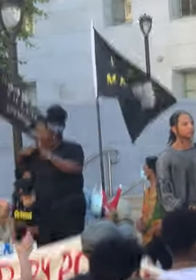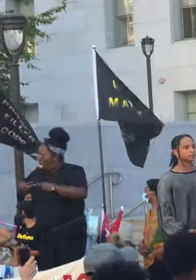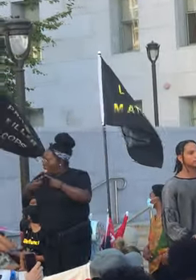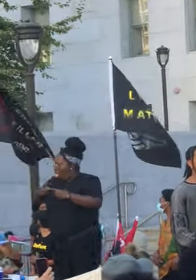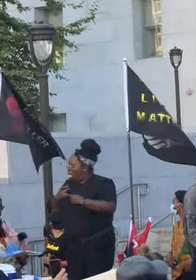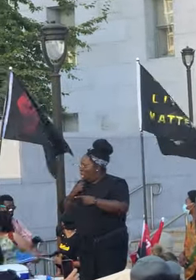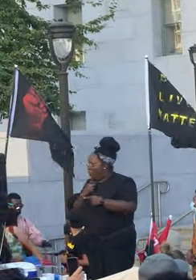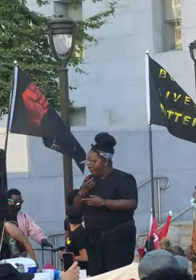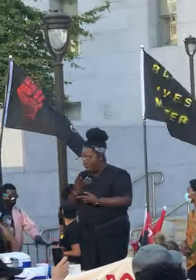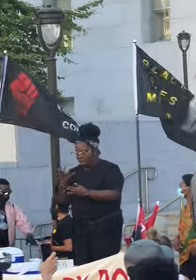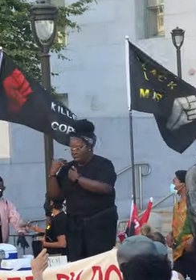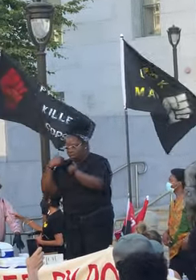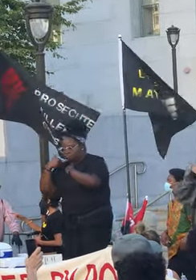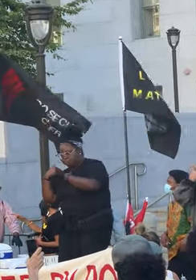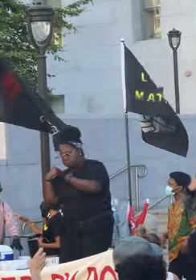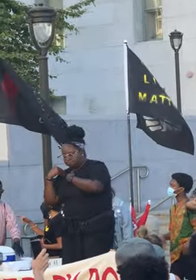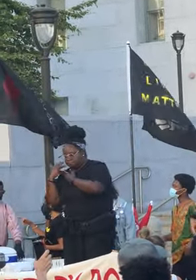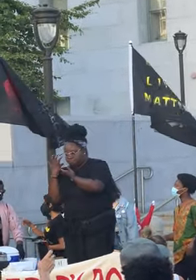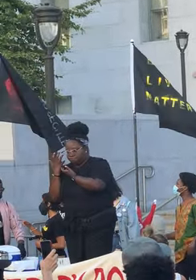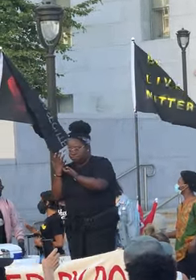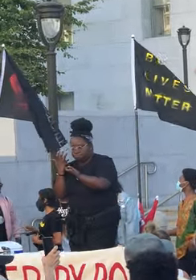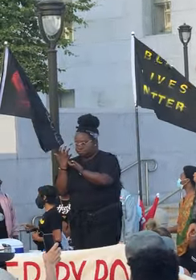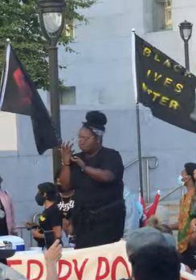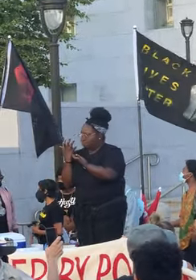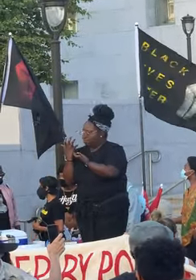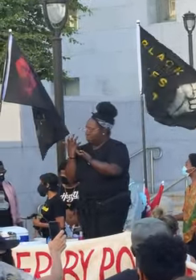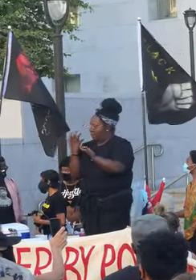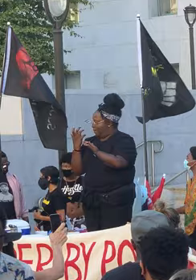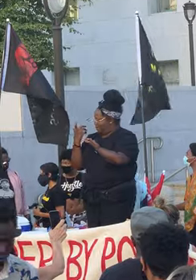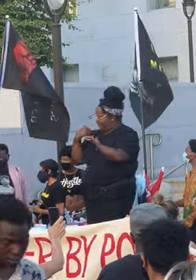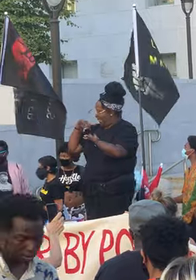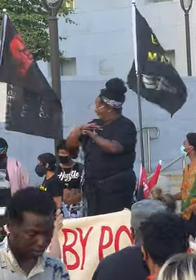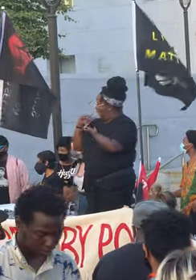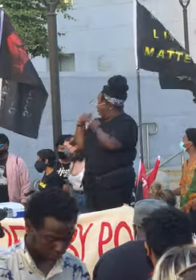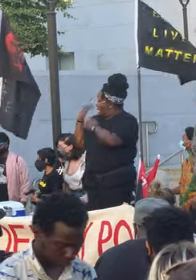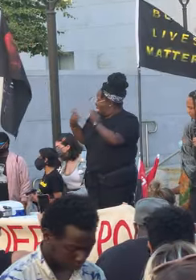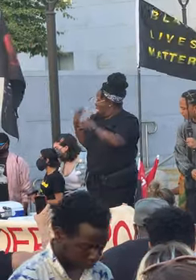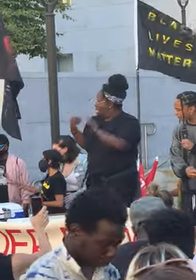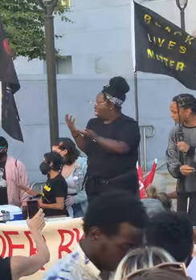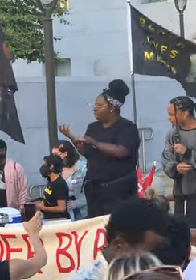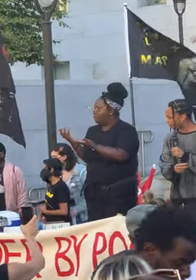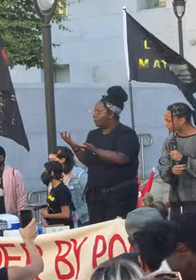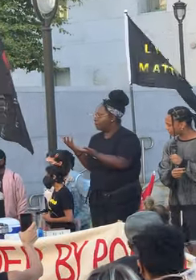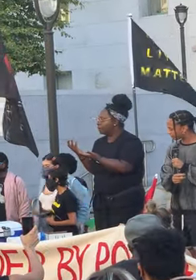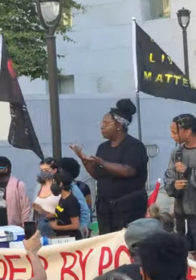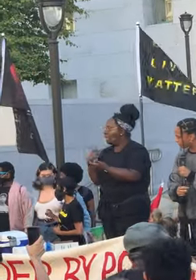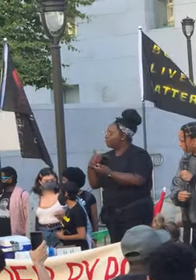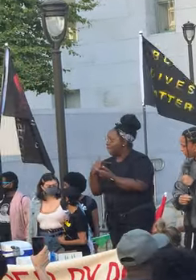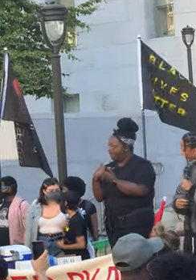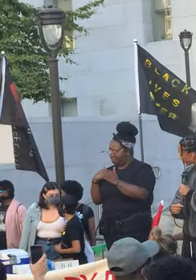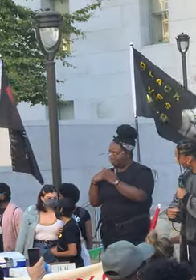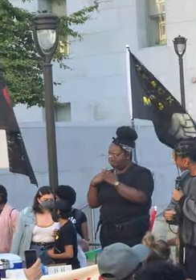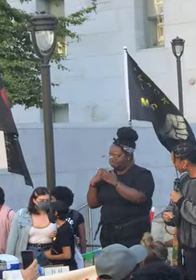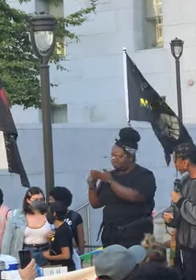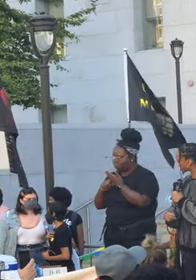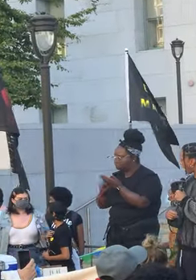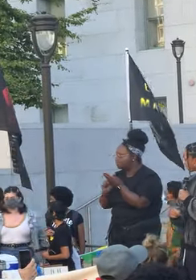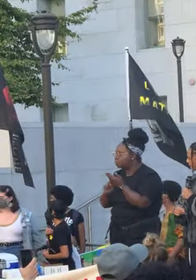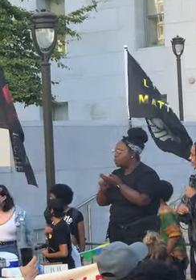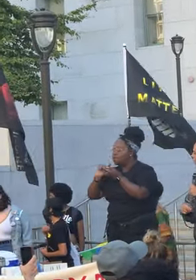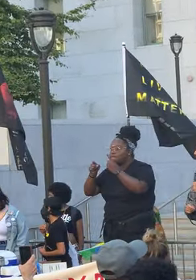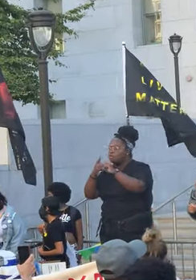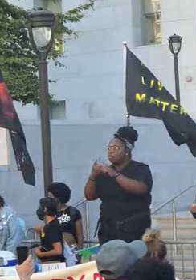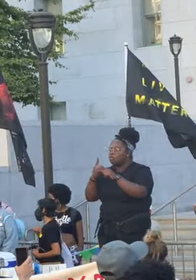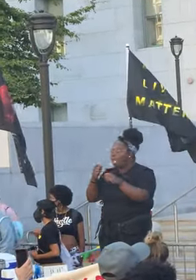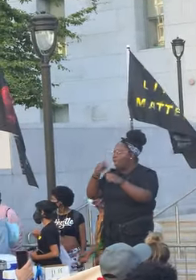struggle. And that was our inheritance. And I was having a conversation with a friend, a